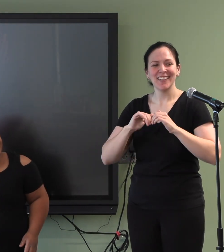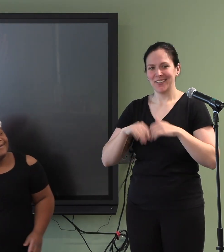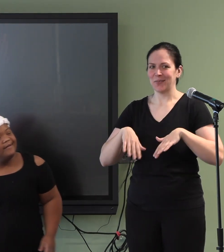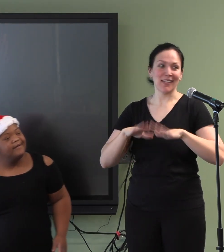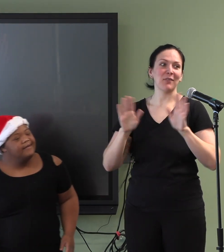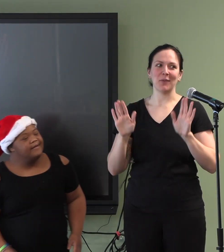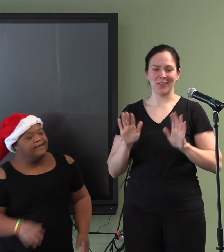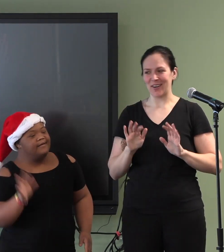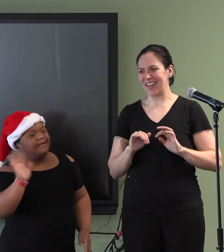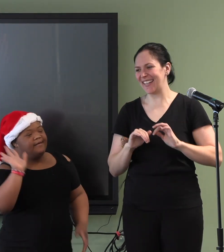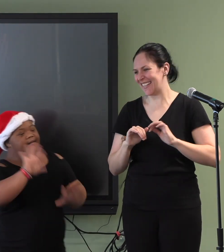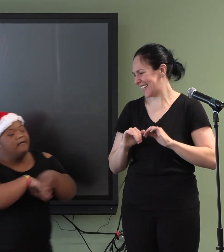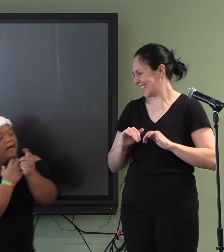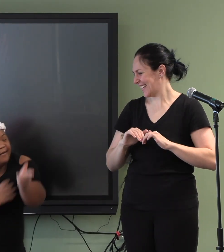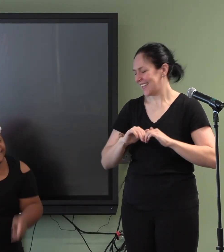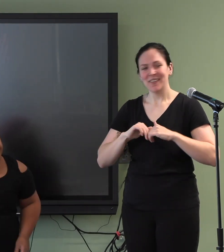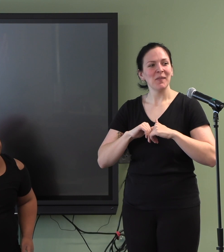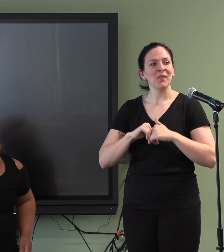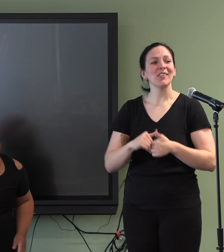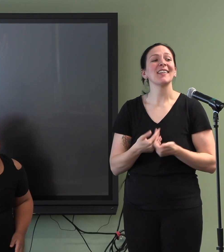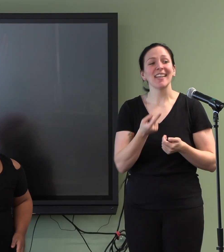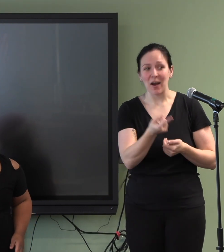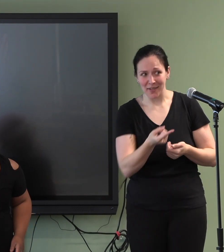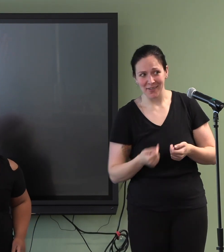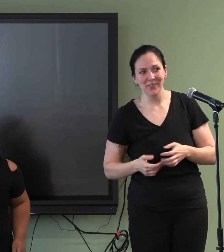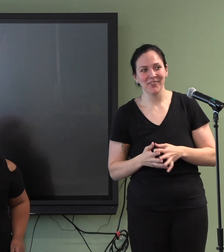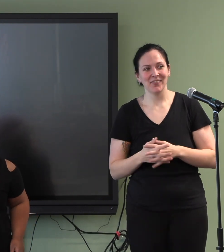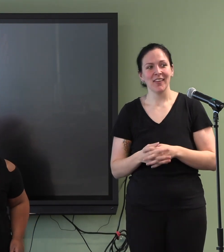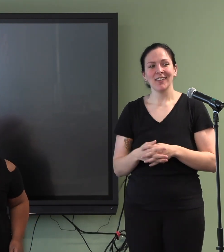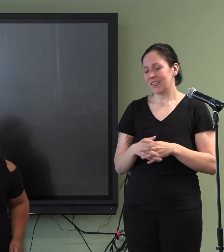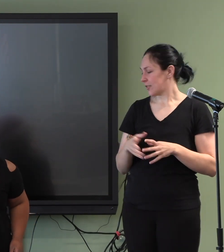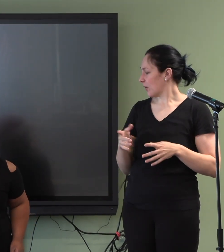She wants everyone to try. She's asking, how are you? So,